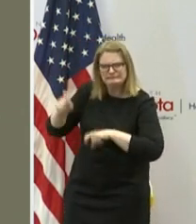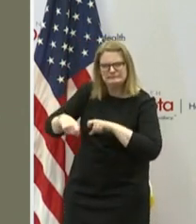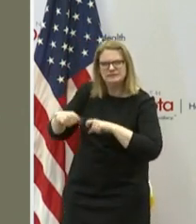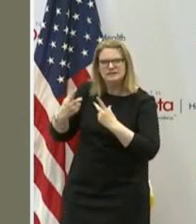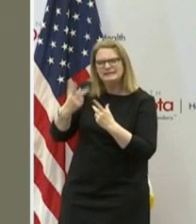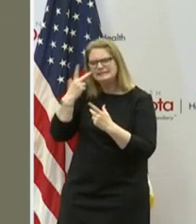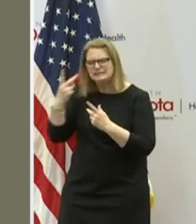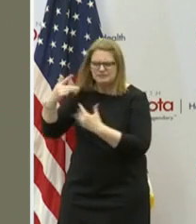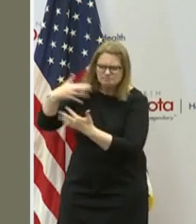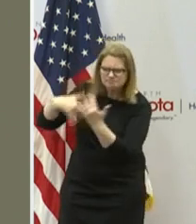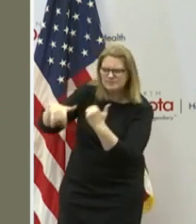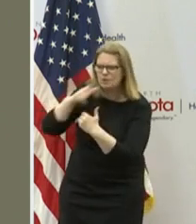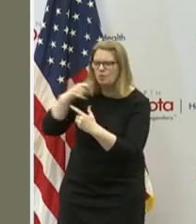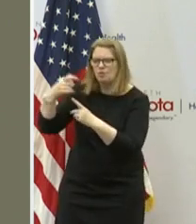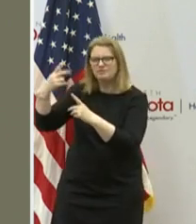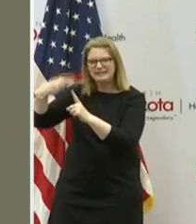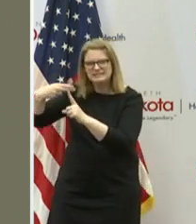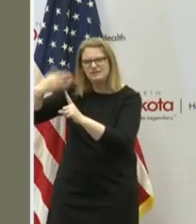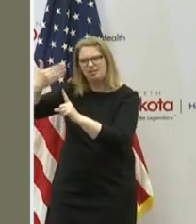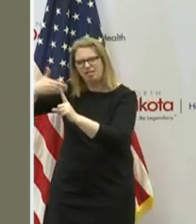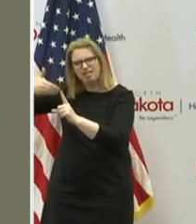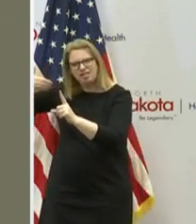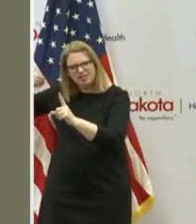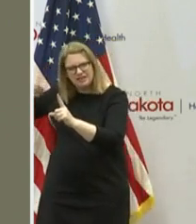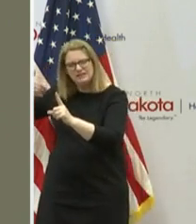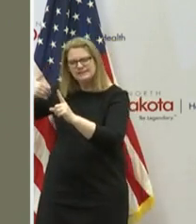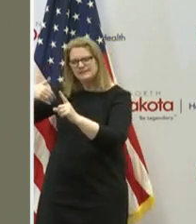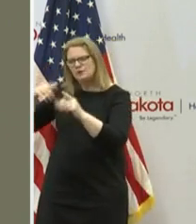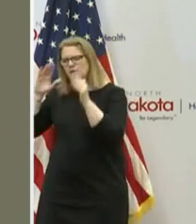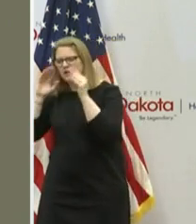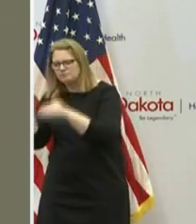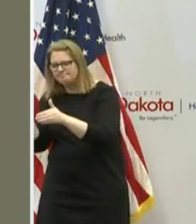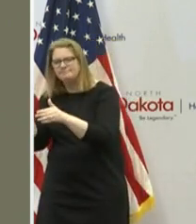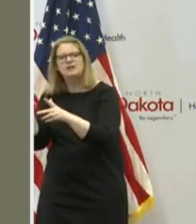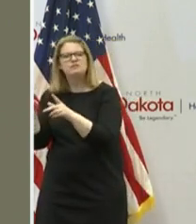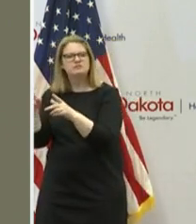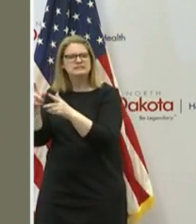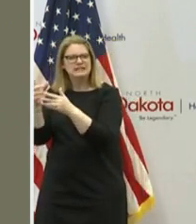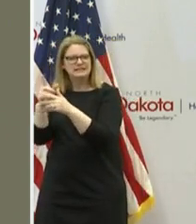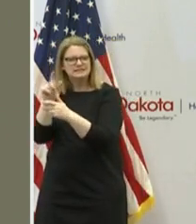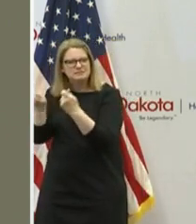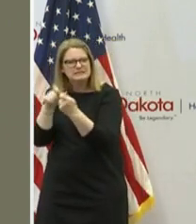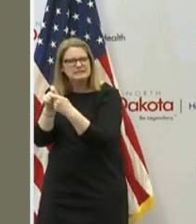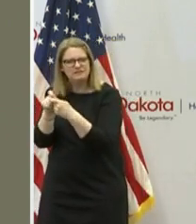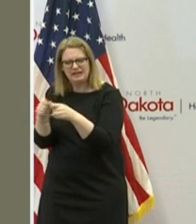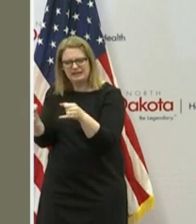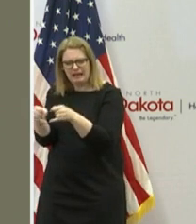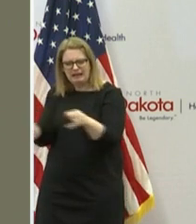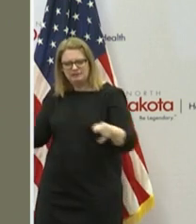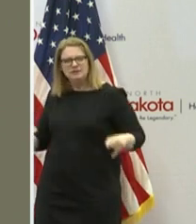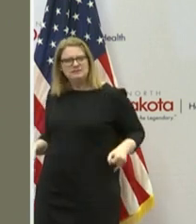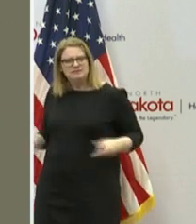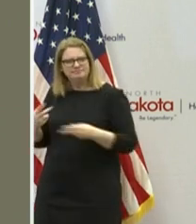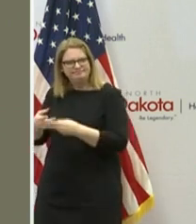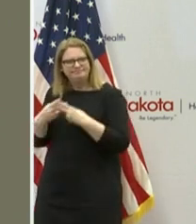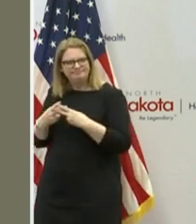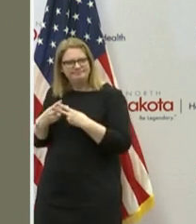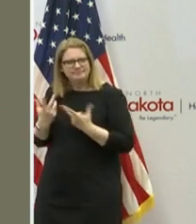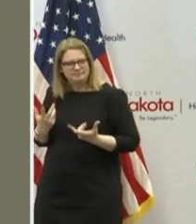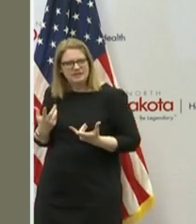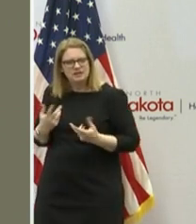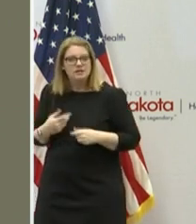down. And again, that allows us to do targeted isolation in a way where we can keep our